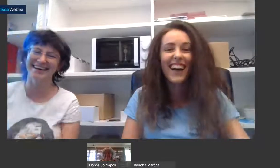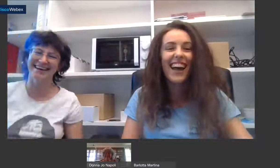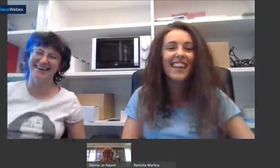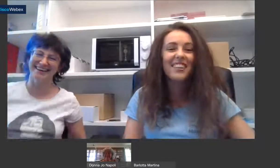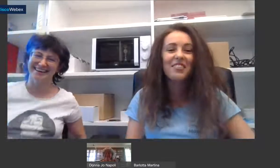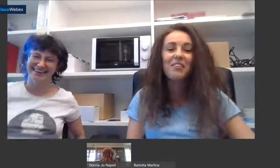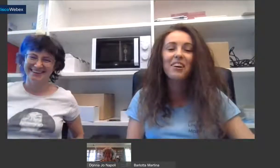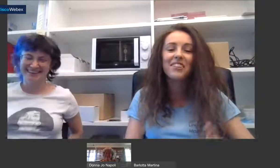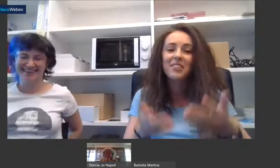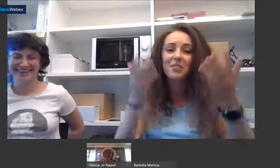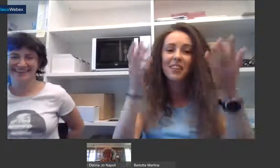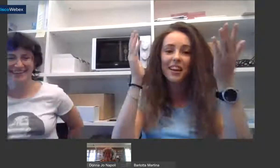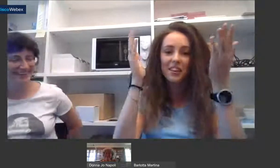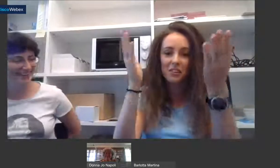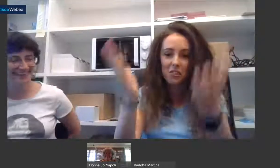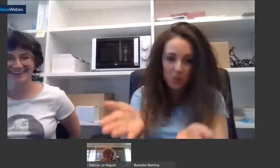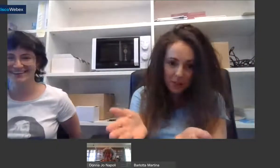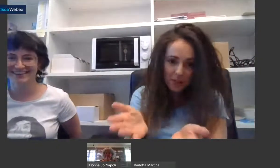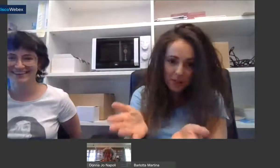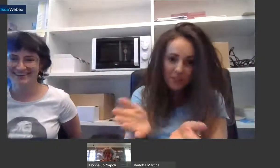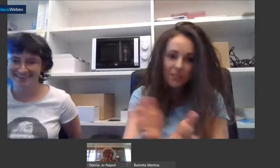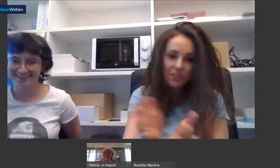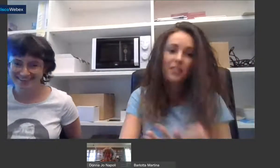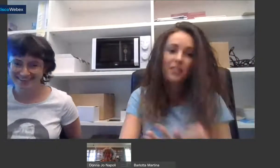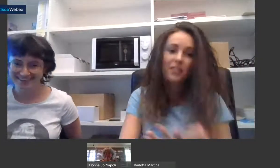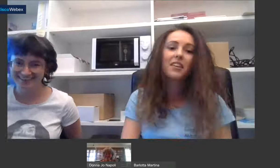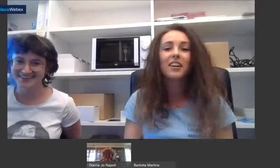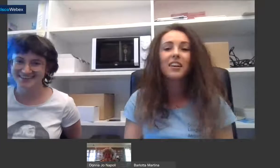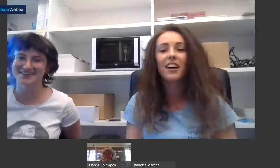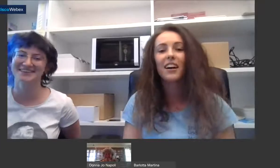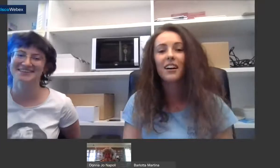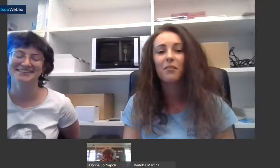And we wanted to thank you for today,